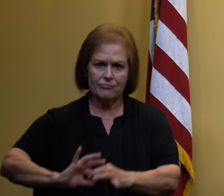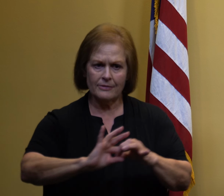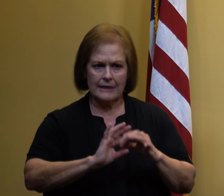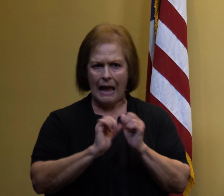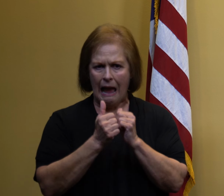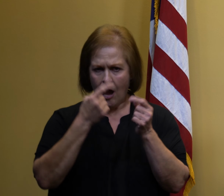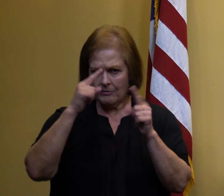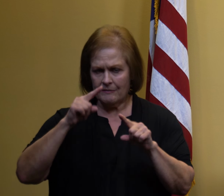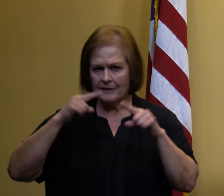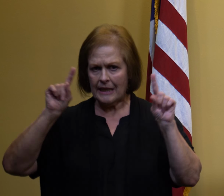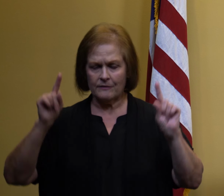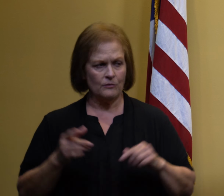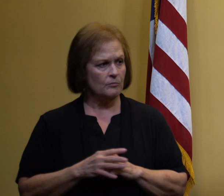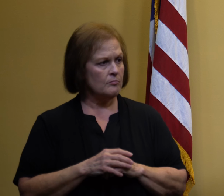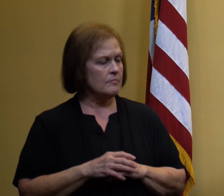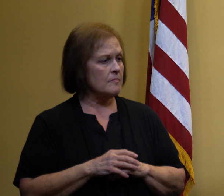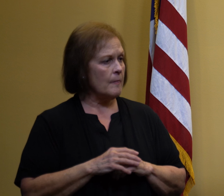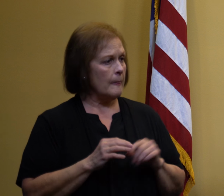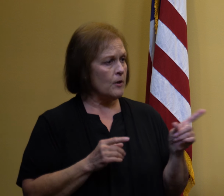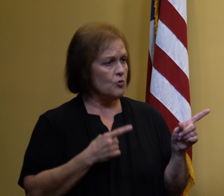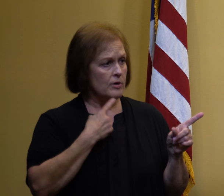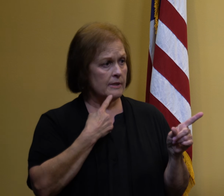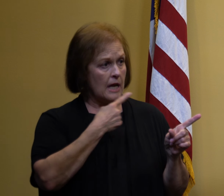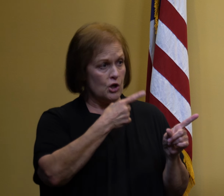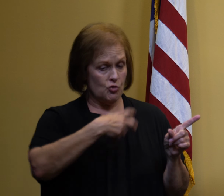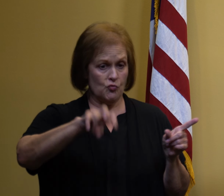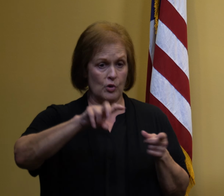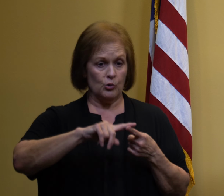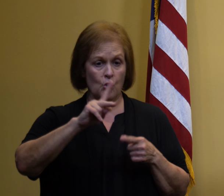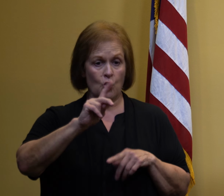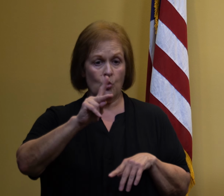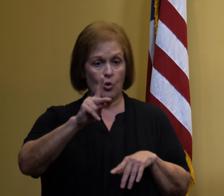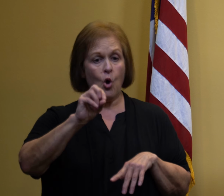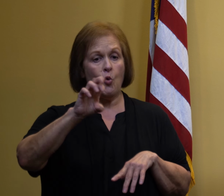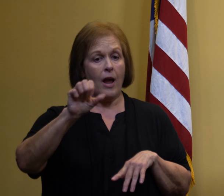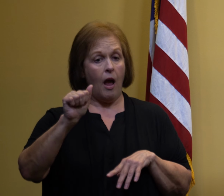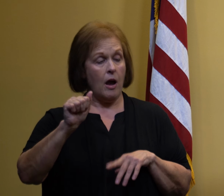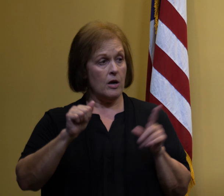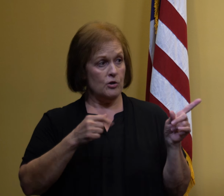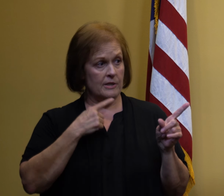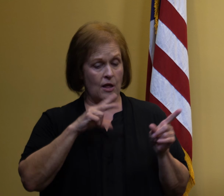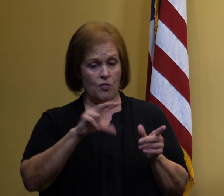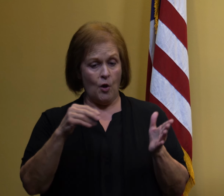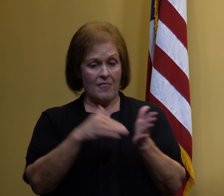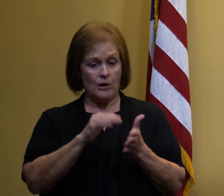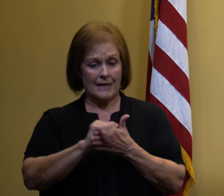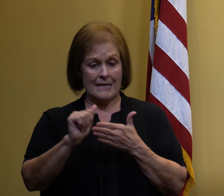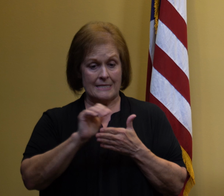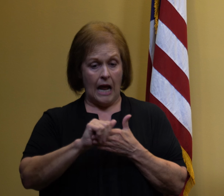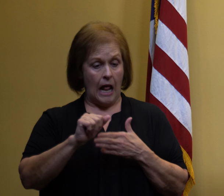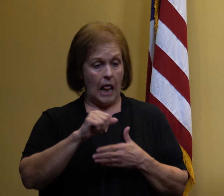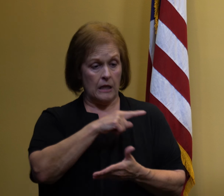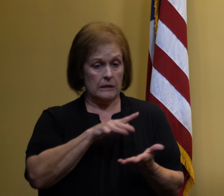what I'm after. Perfect. I have one more question. On your recent trip to South Korea, overall there was $30,000 spent on flights